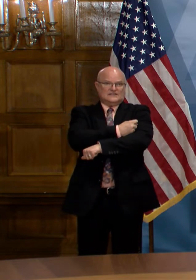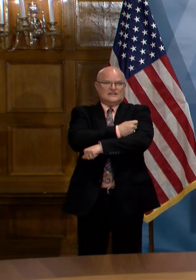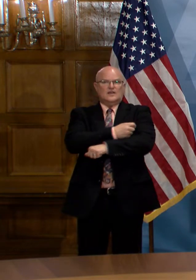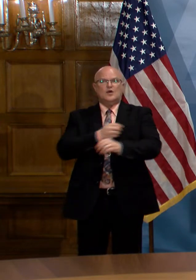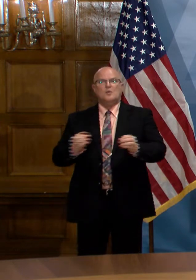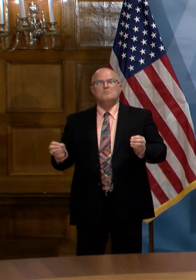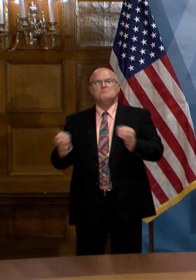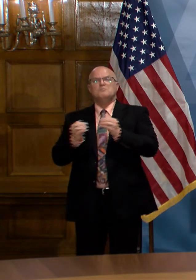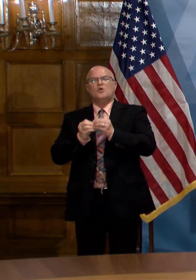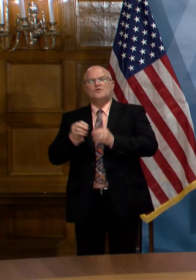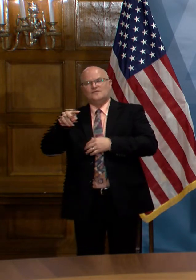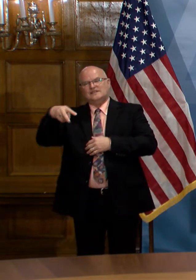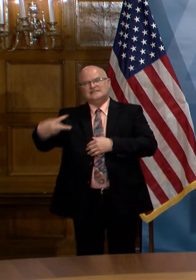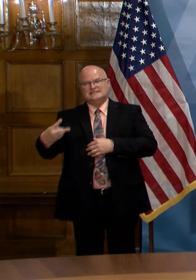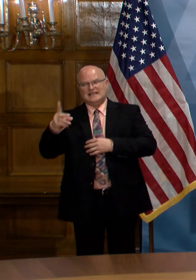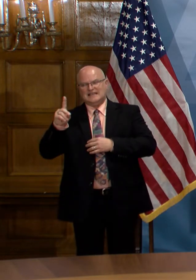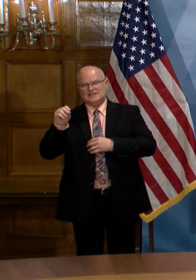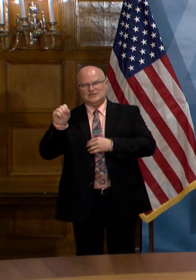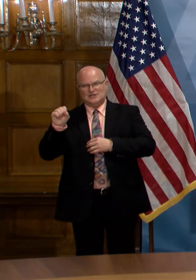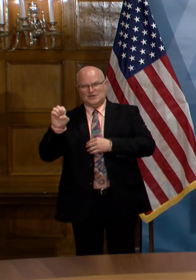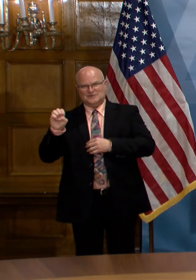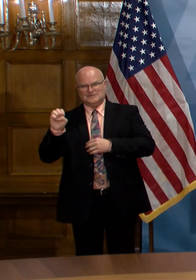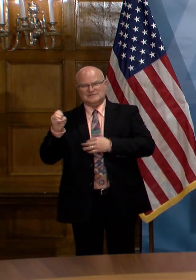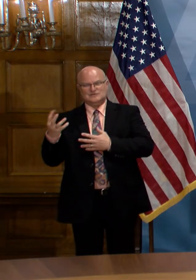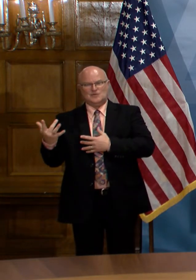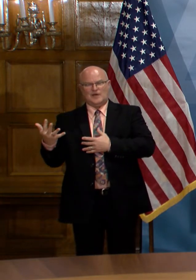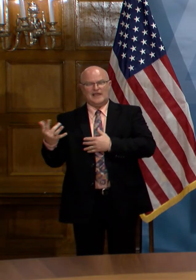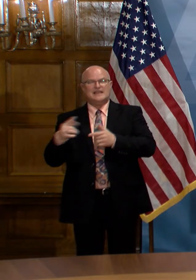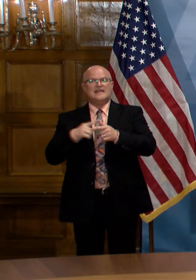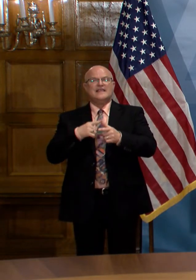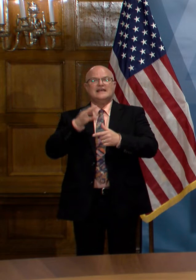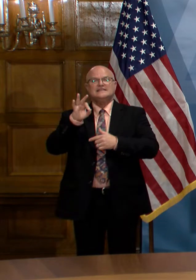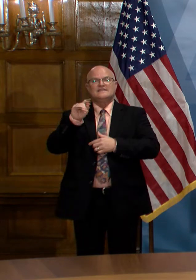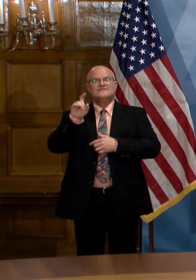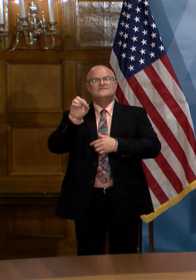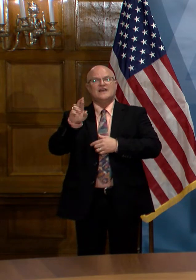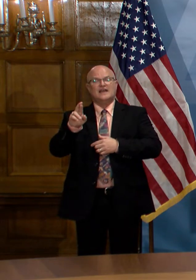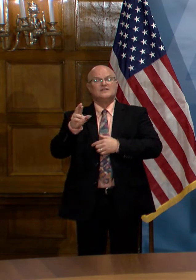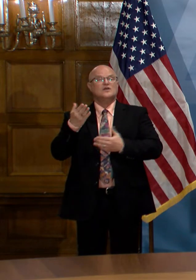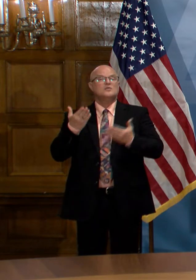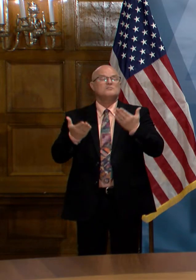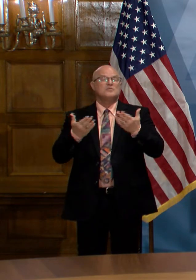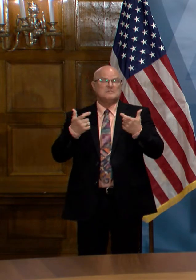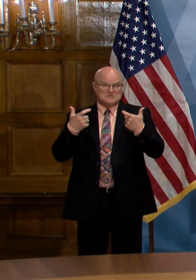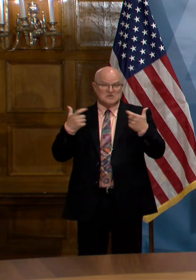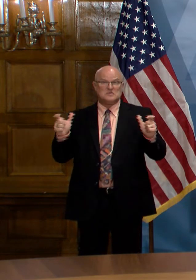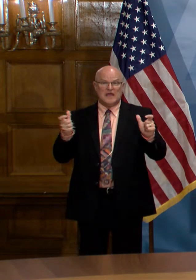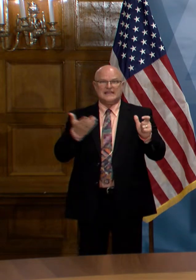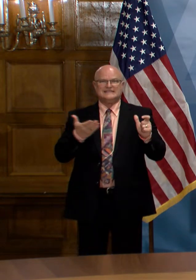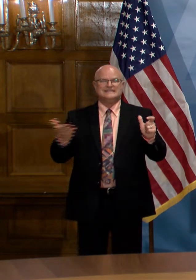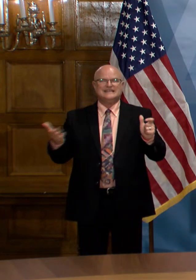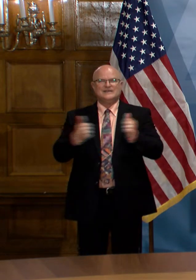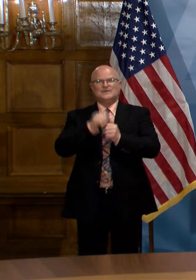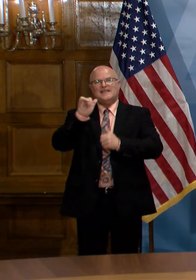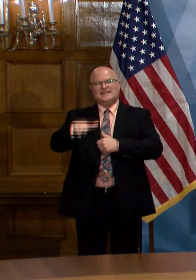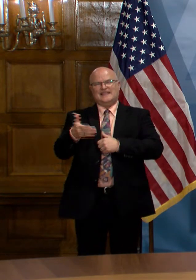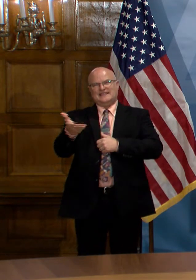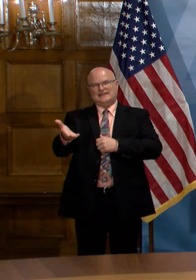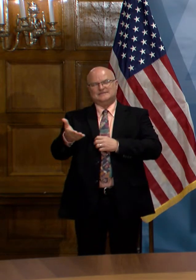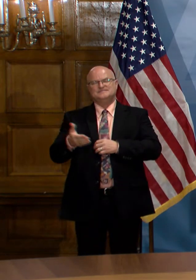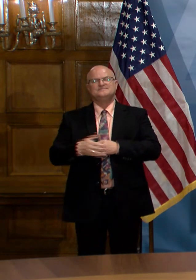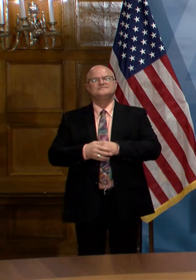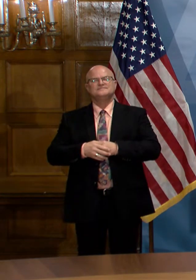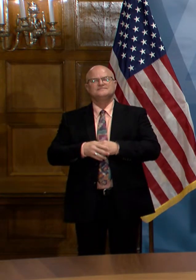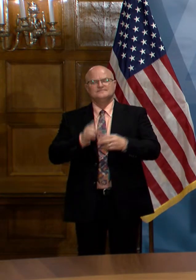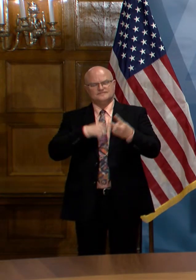greater inventory of second dose. And so that's a factor in it, and that's probably the greatest factor in that being there.